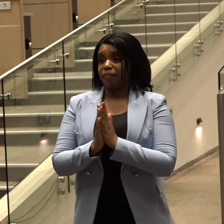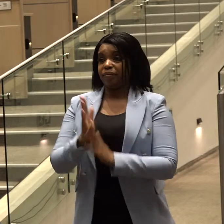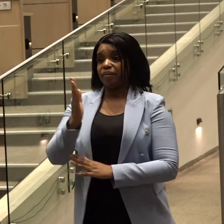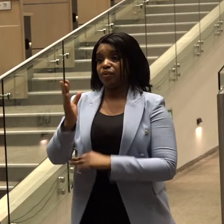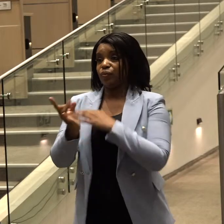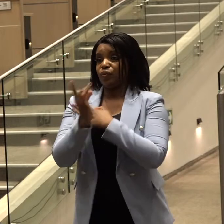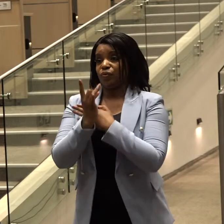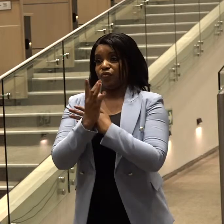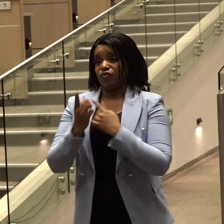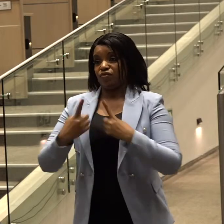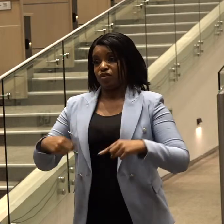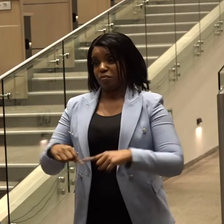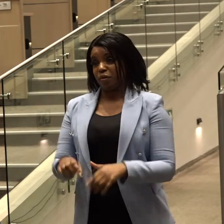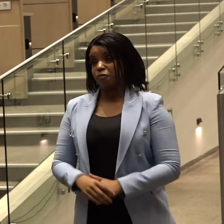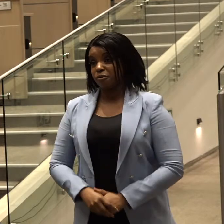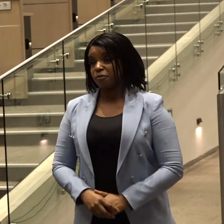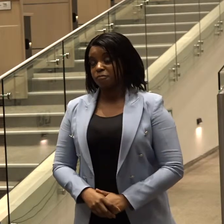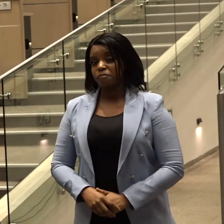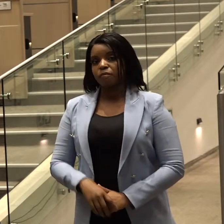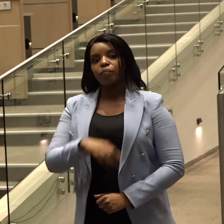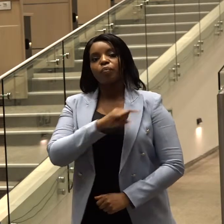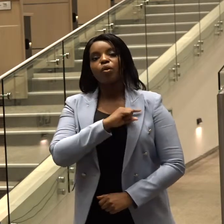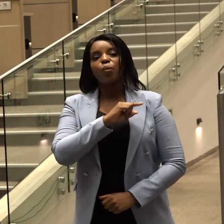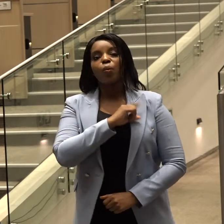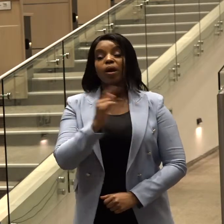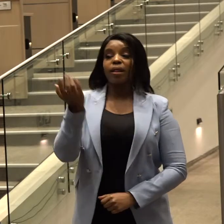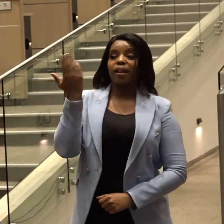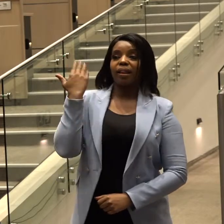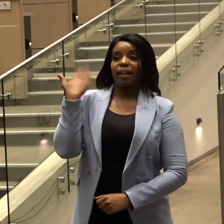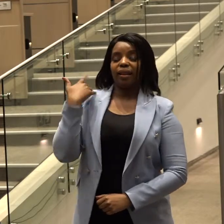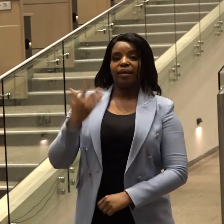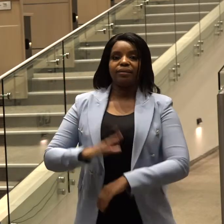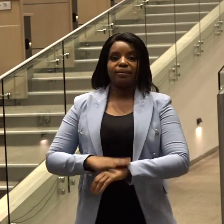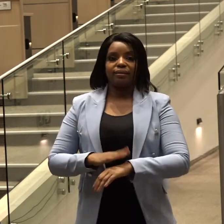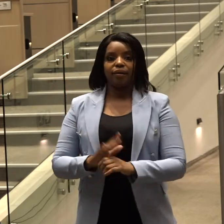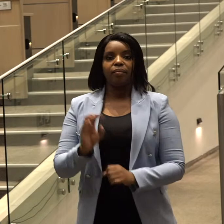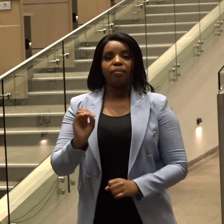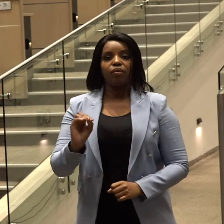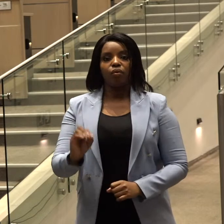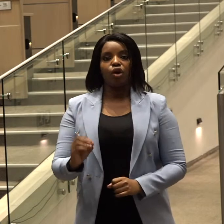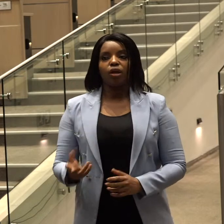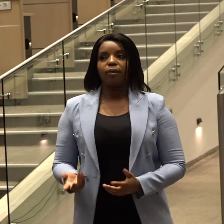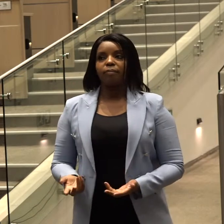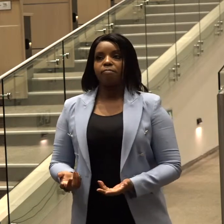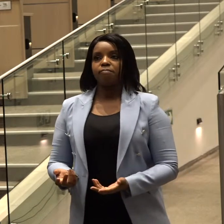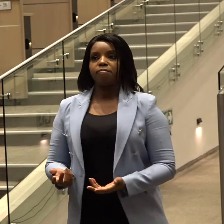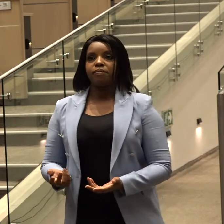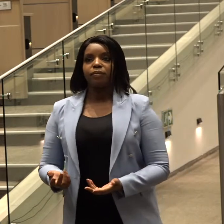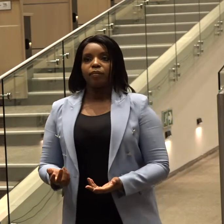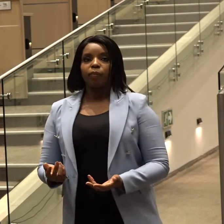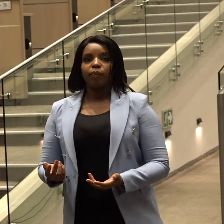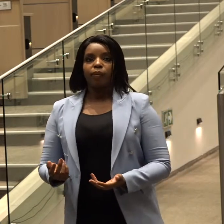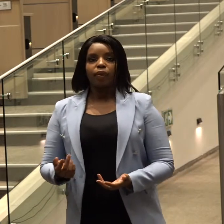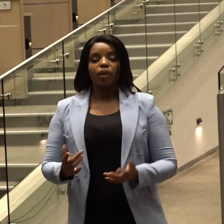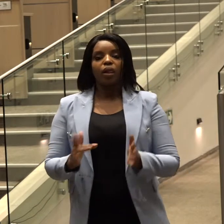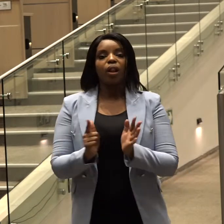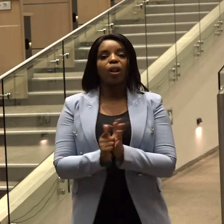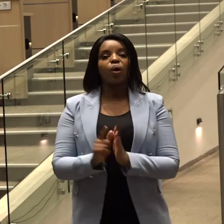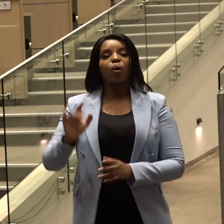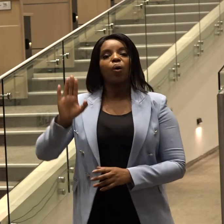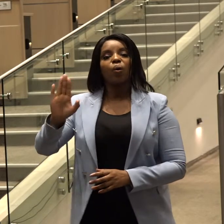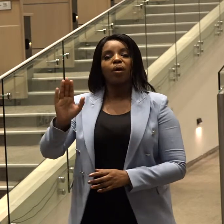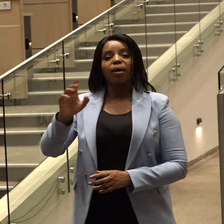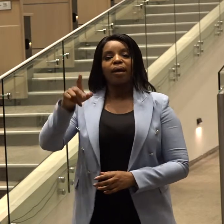feedback because last time there was a bill or the the law regarding press about the regulation